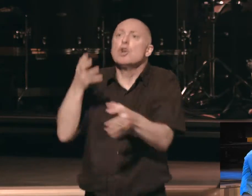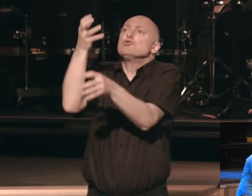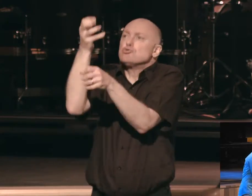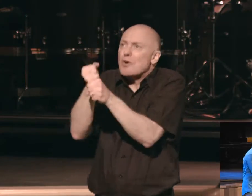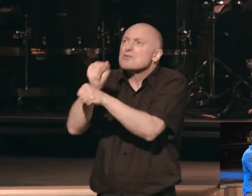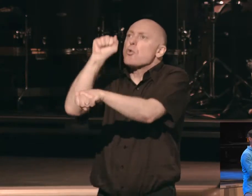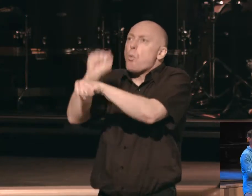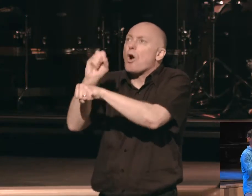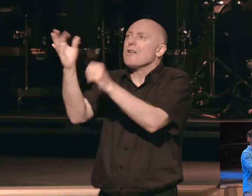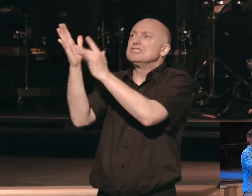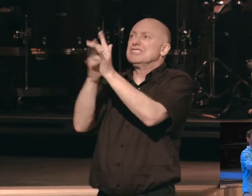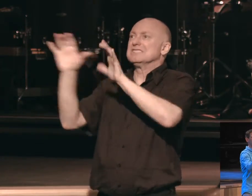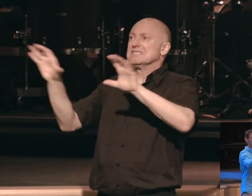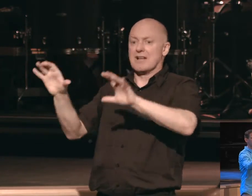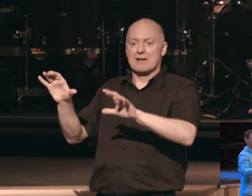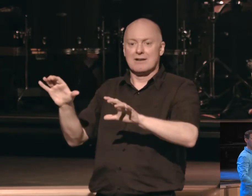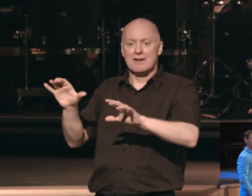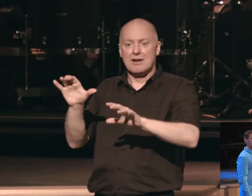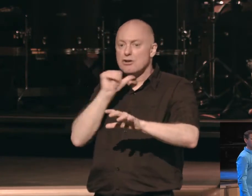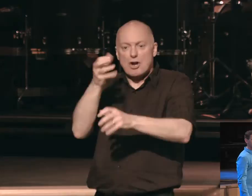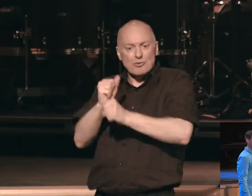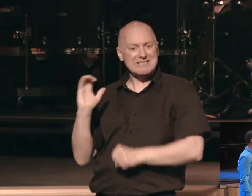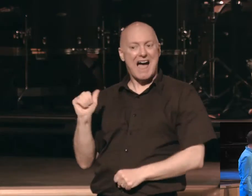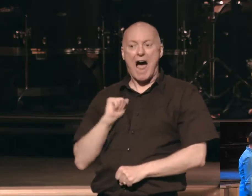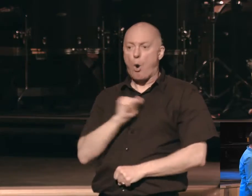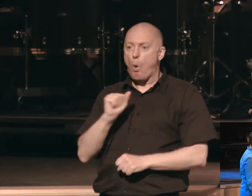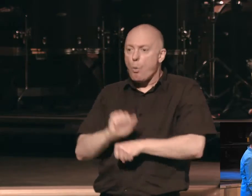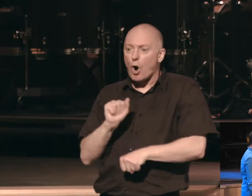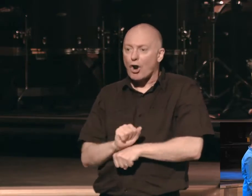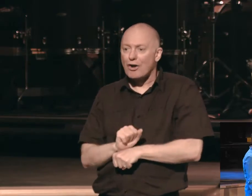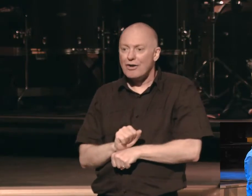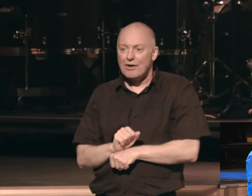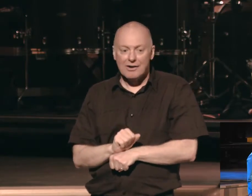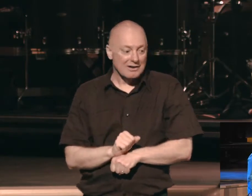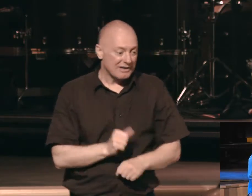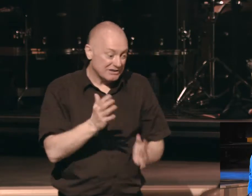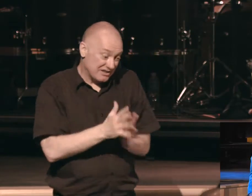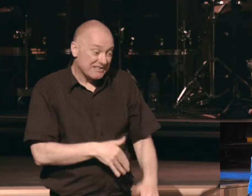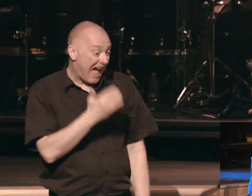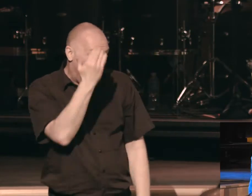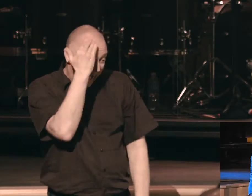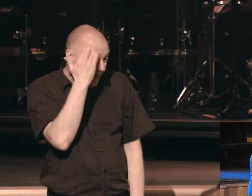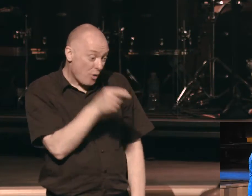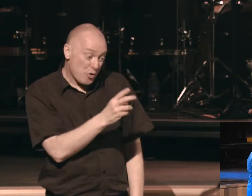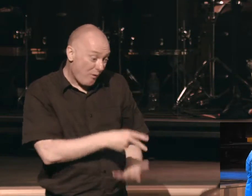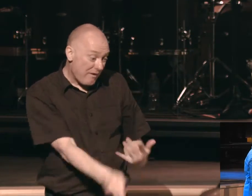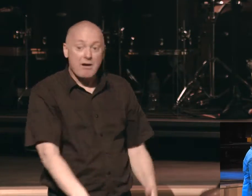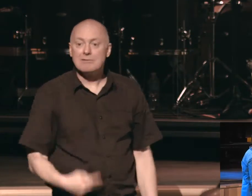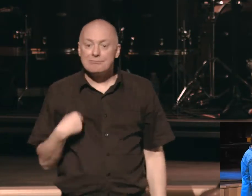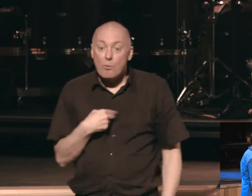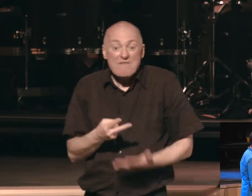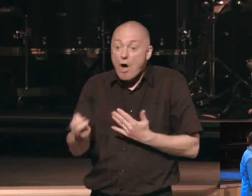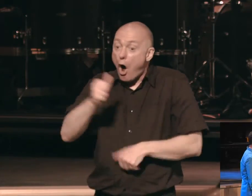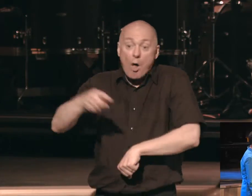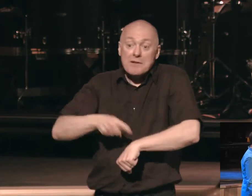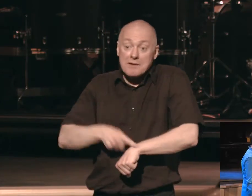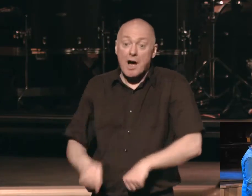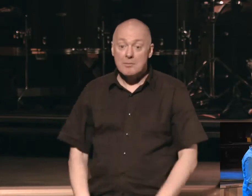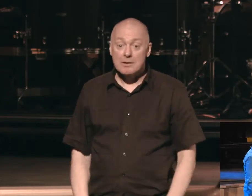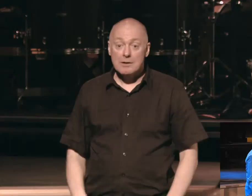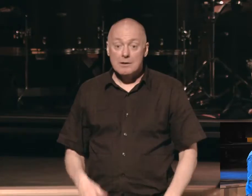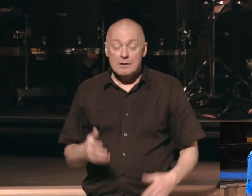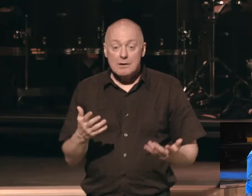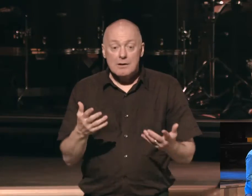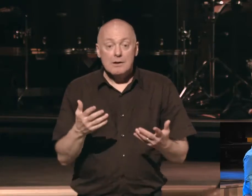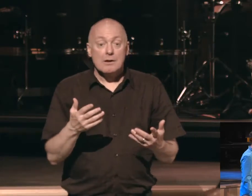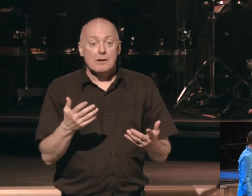that his son has done, not the work that you and I have done. And Jesus looks at him, he's like, I know you're going to fail me. We fail him all the time. But he says, I know it's going to happen, but you find peace in